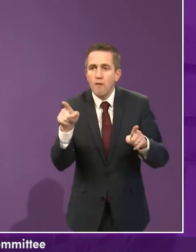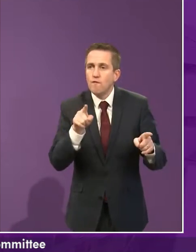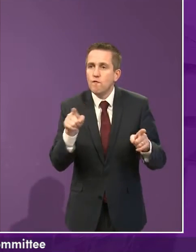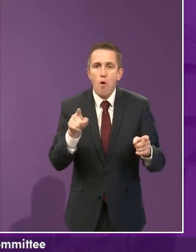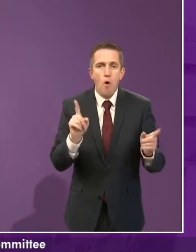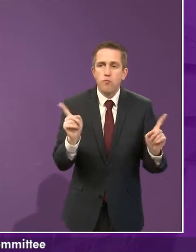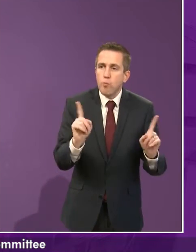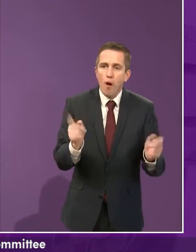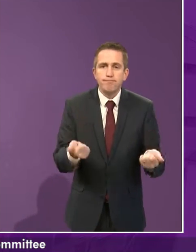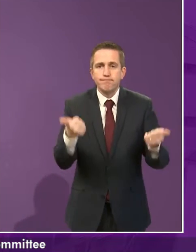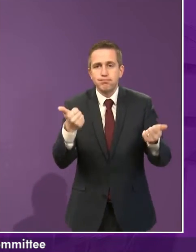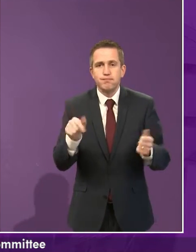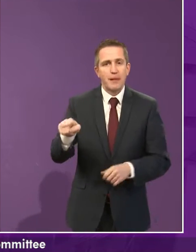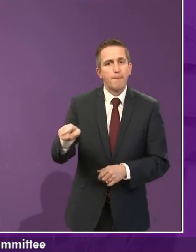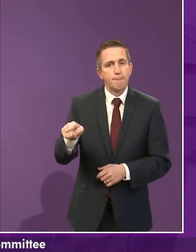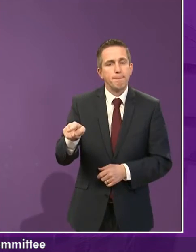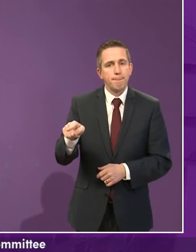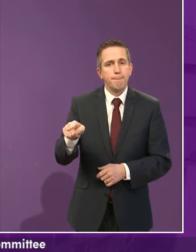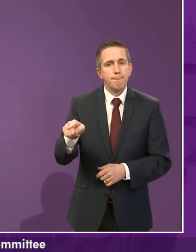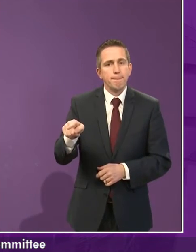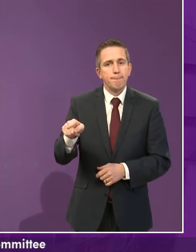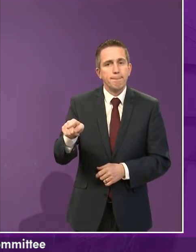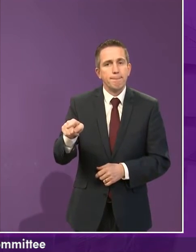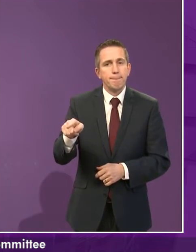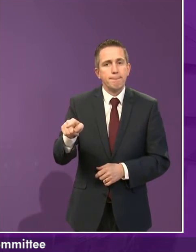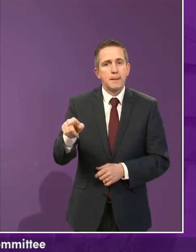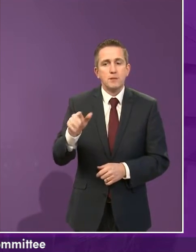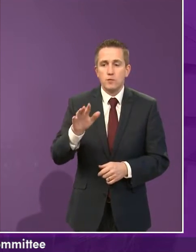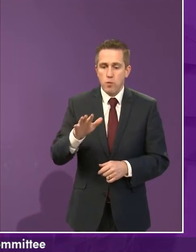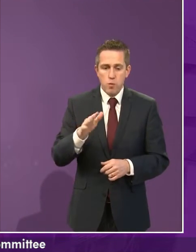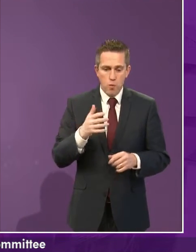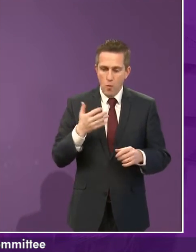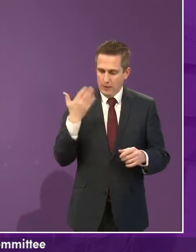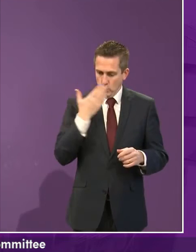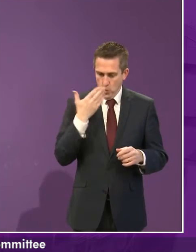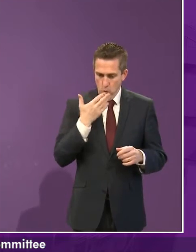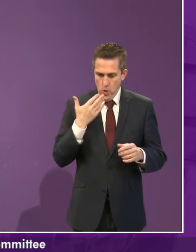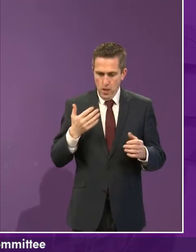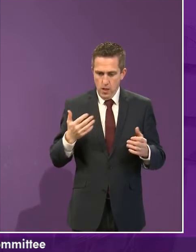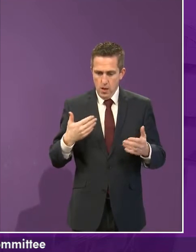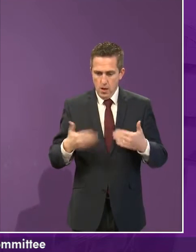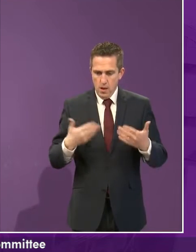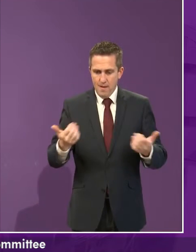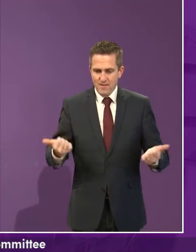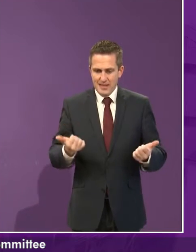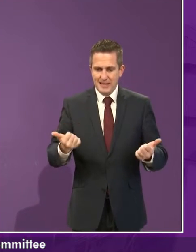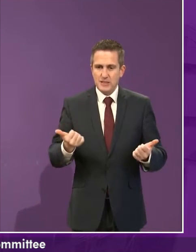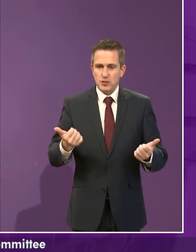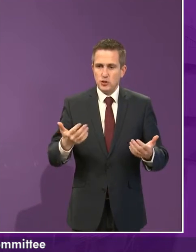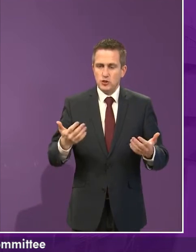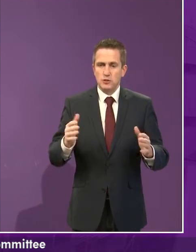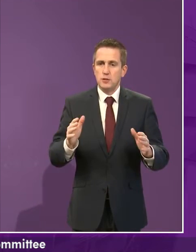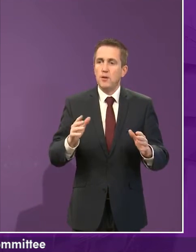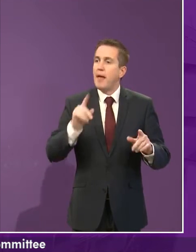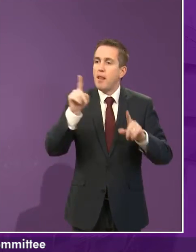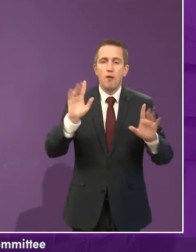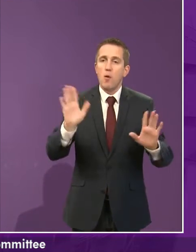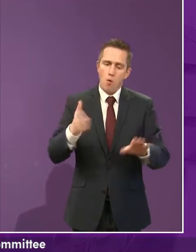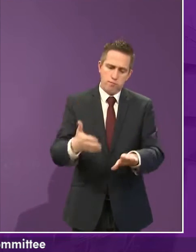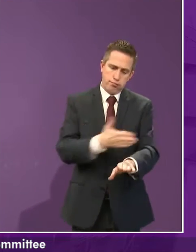in gathering information in their final years of school. You know, the information search goes on much earlier than